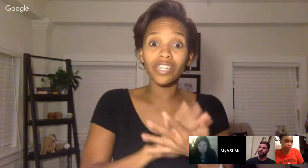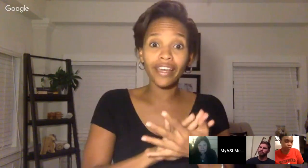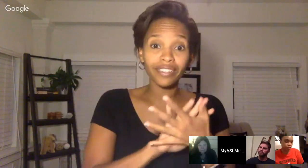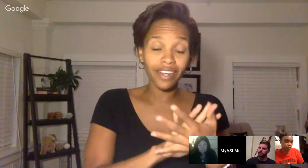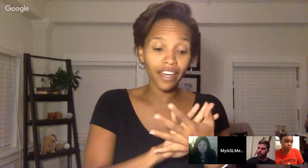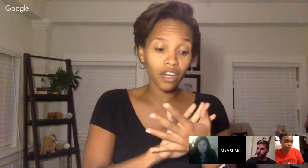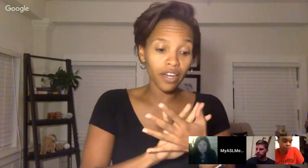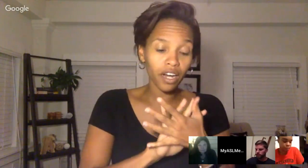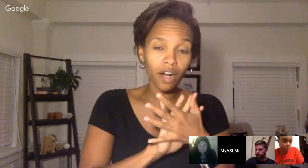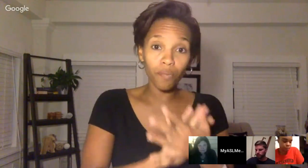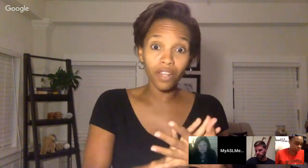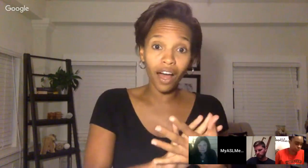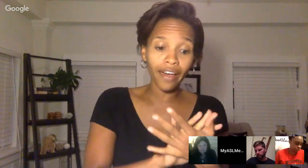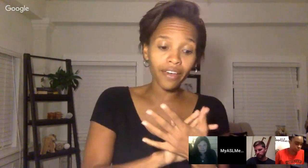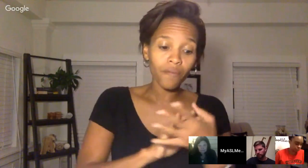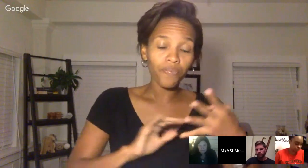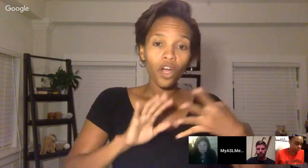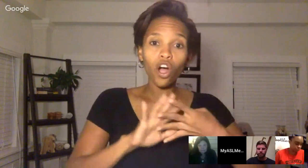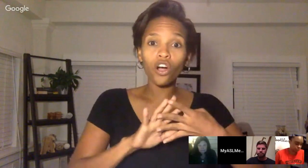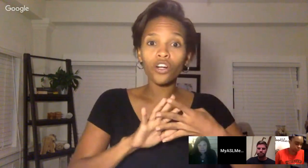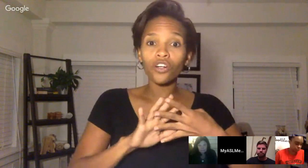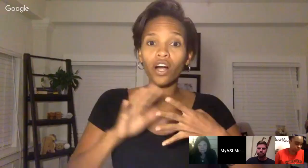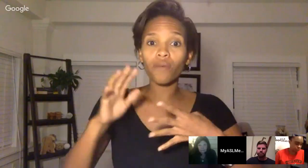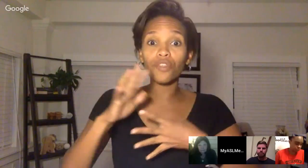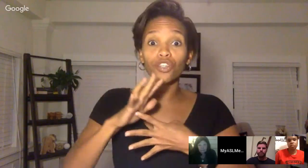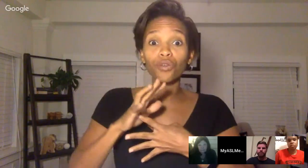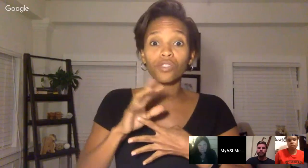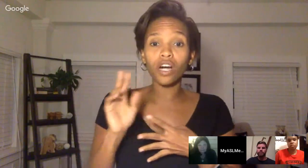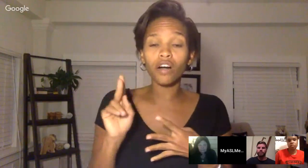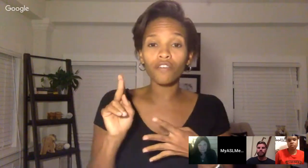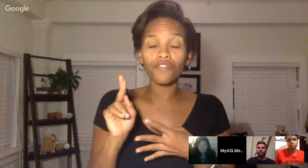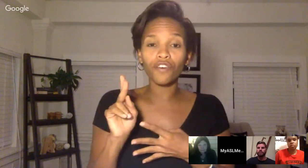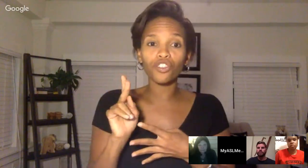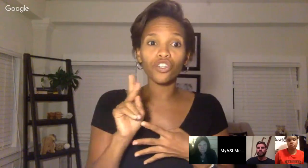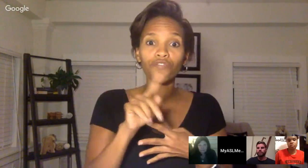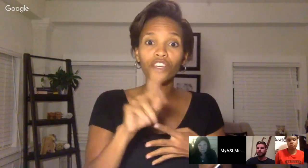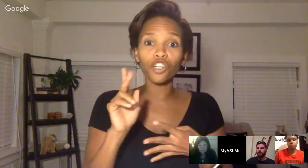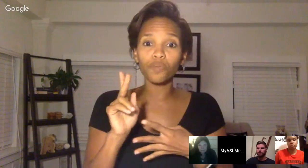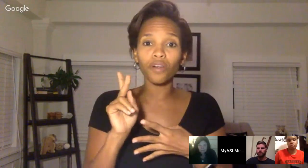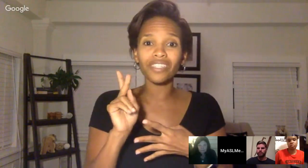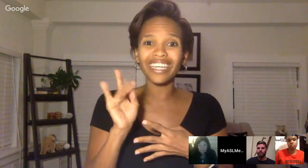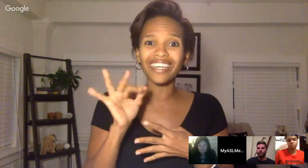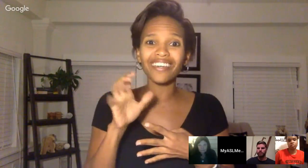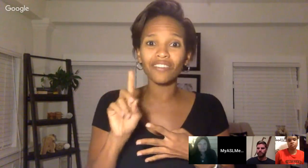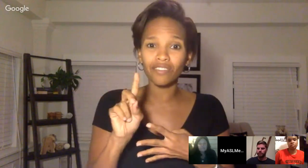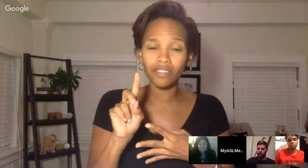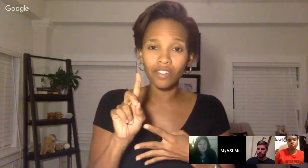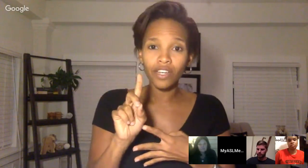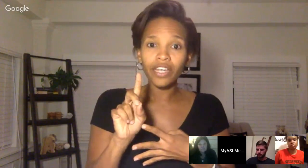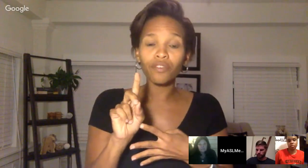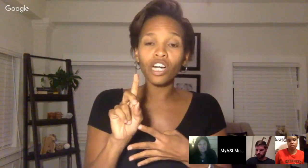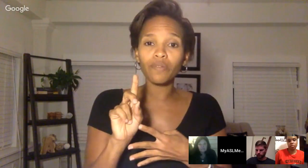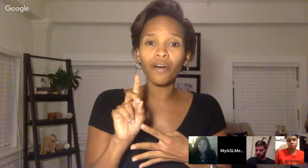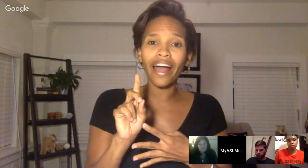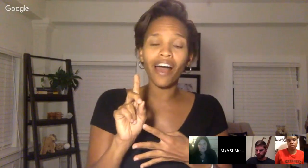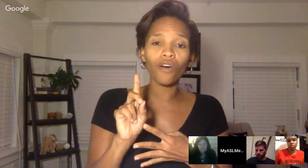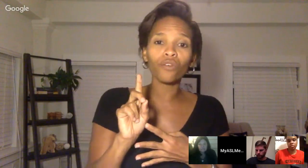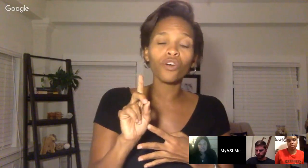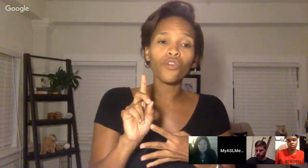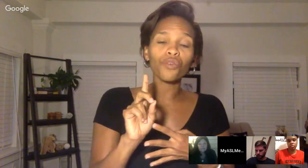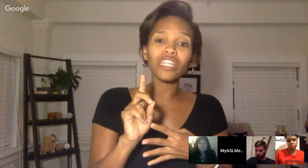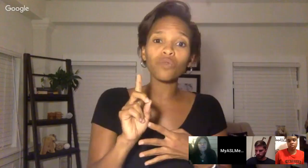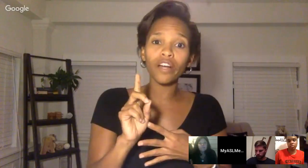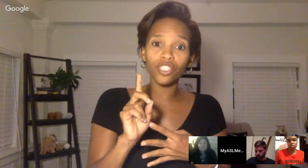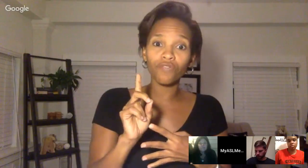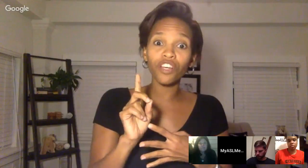to tonight apply are the use of she fingerspells killed. And we talked about